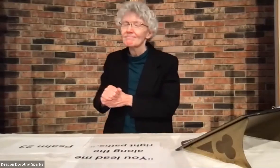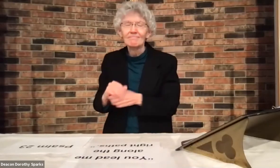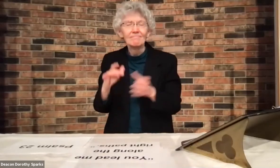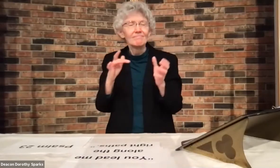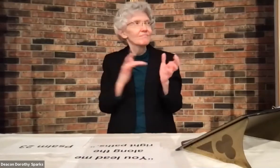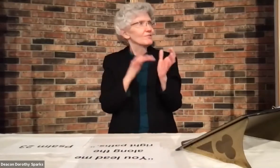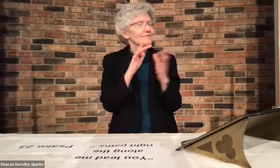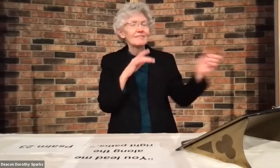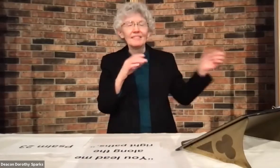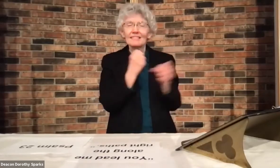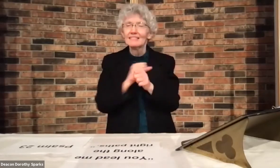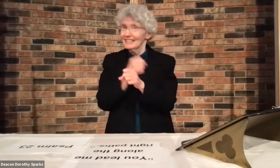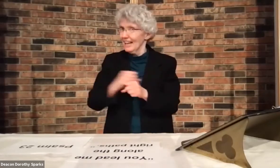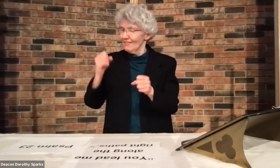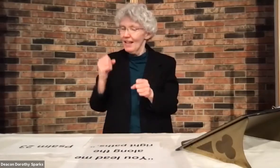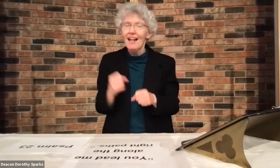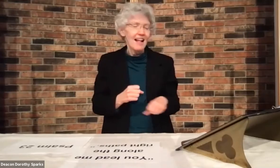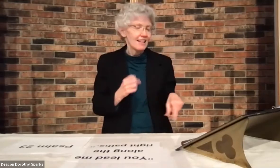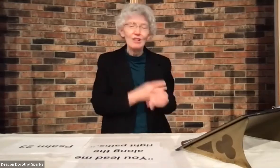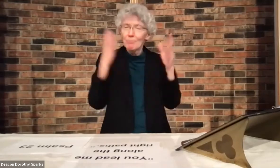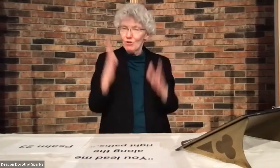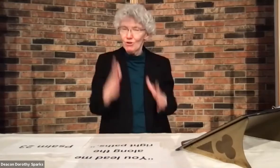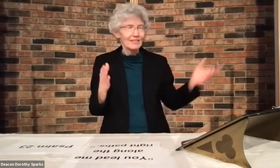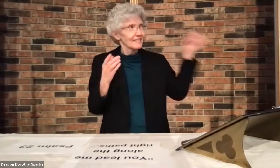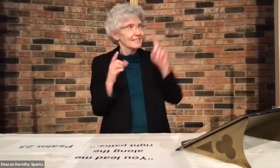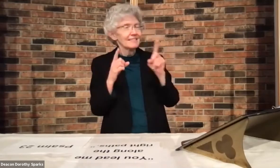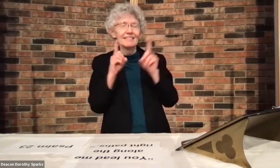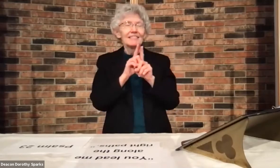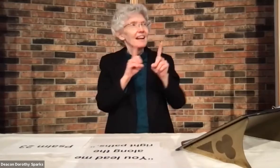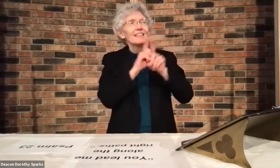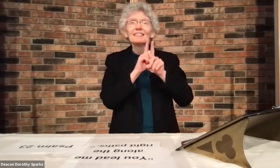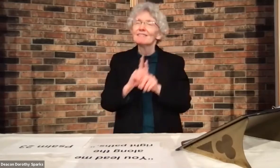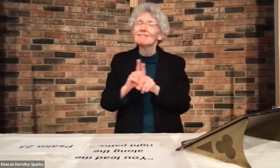And what I would like to do is now sign this in ASL.